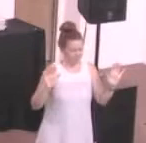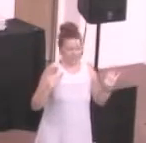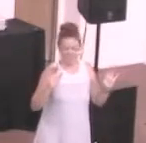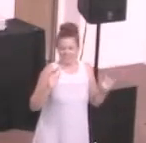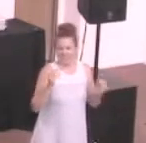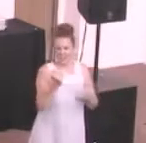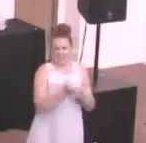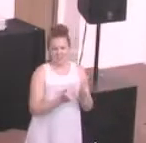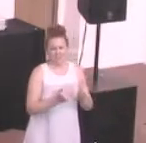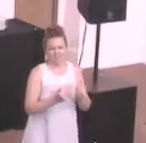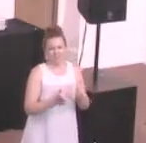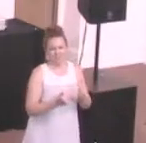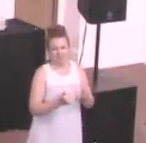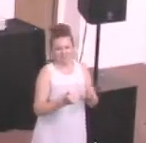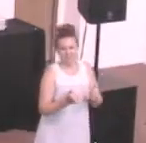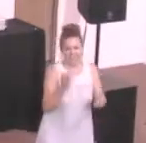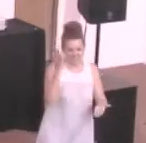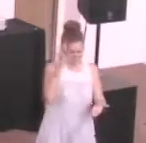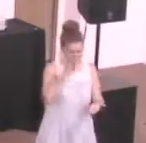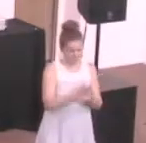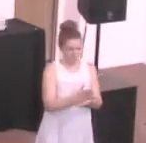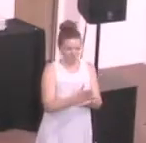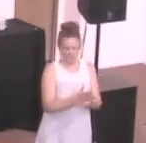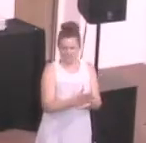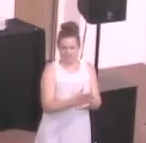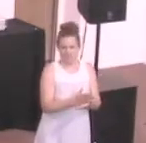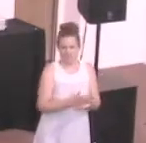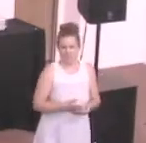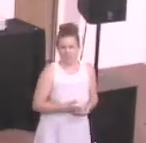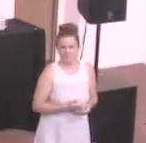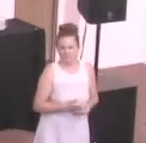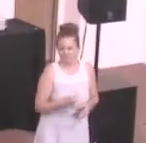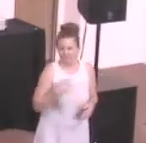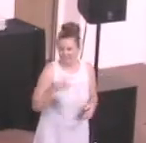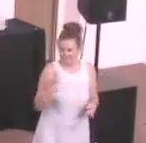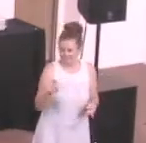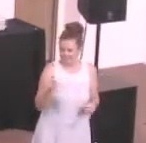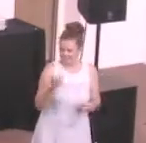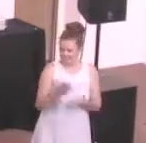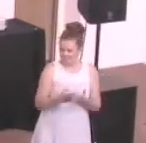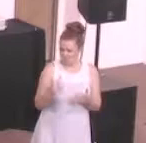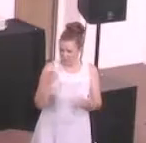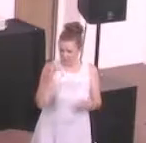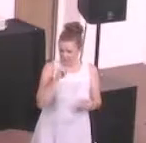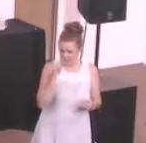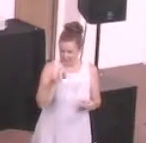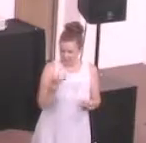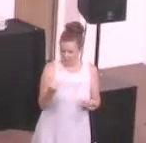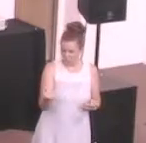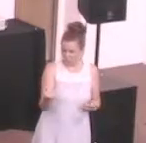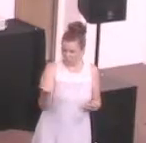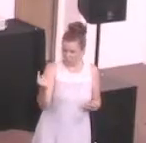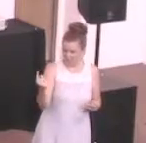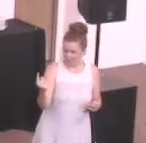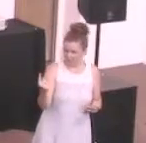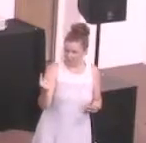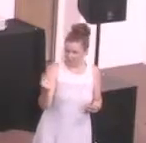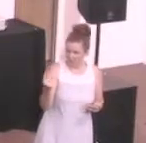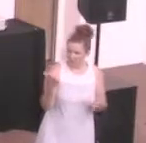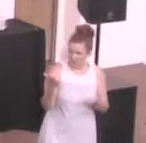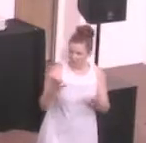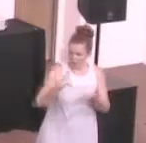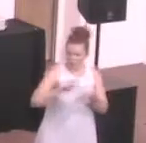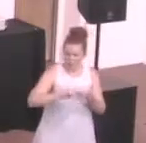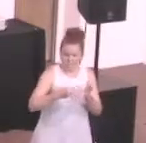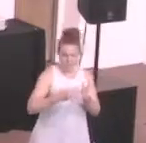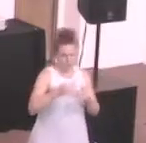everything that hinders. Now, I need someone, kids, one of you guys, raise your hand if you could tell me what it means